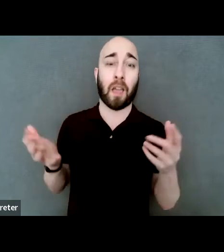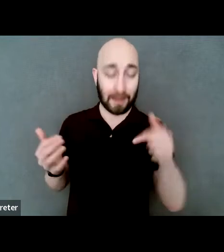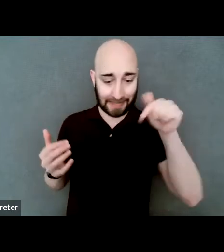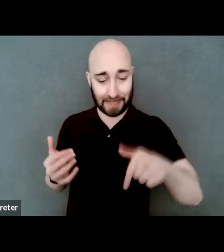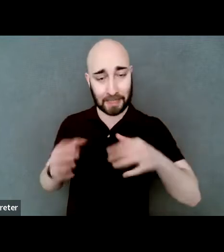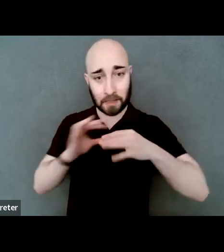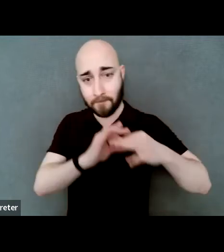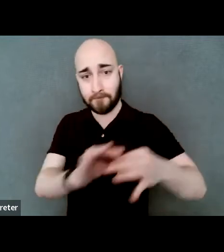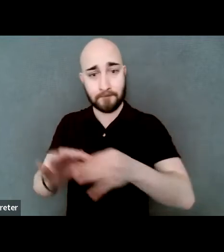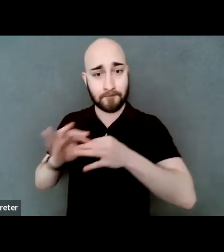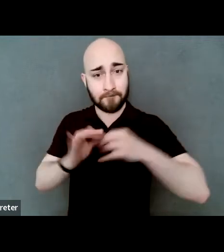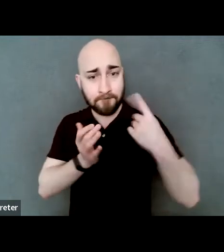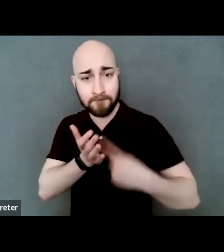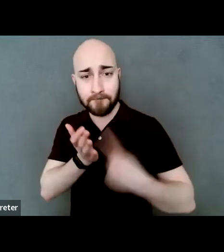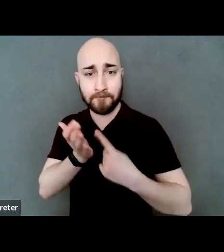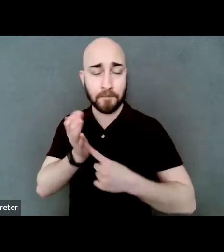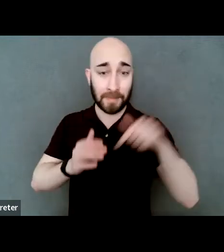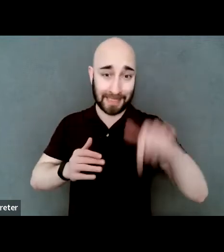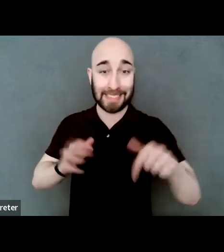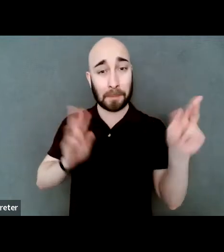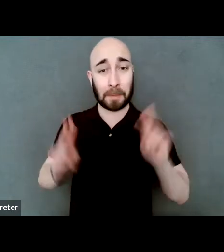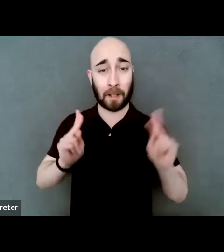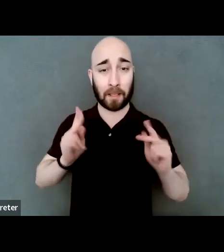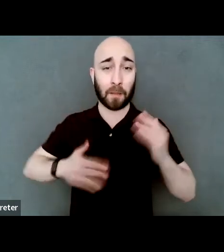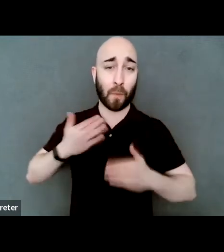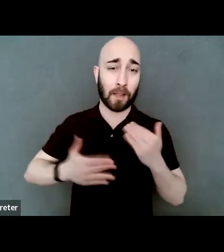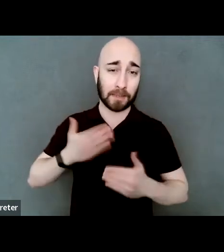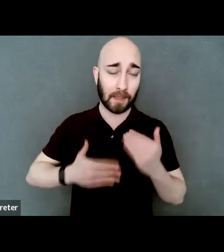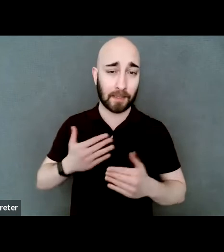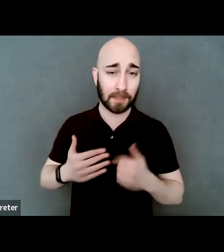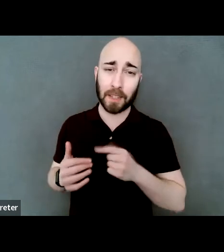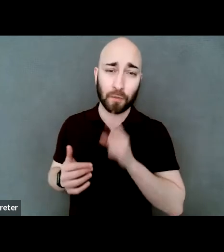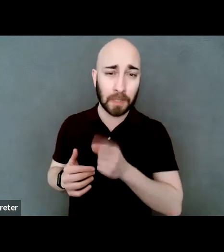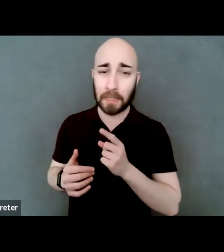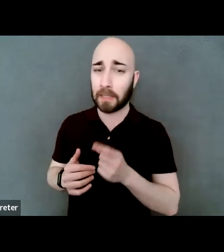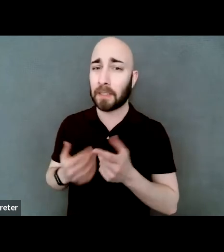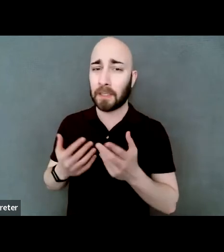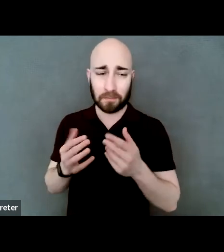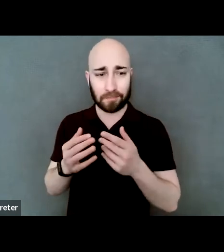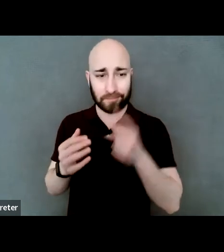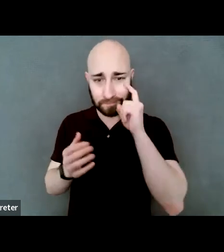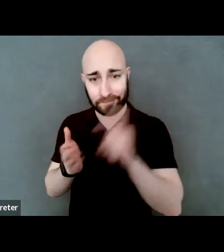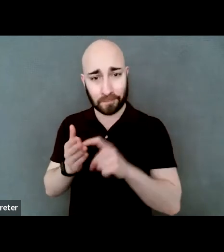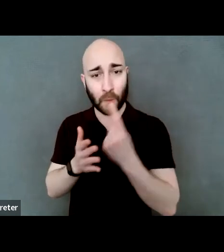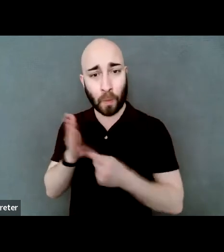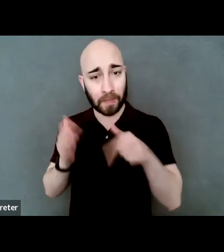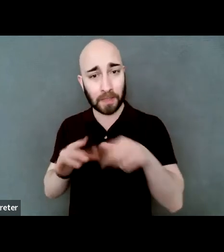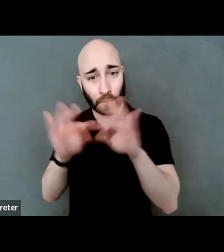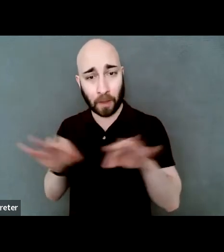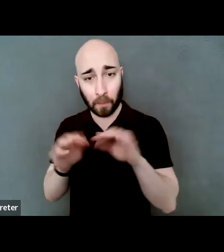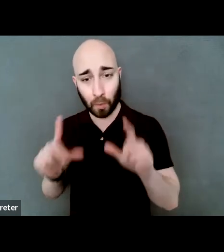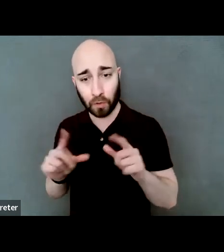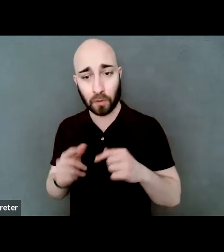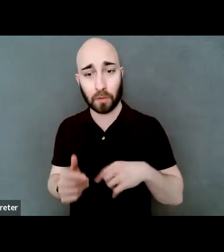collective, walking through this people process and engaging really, you know, with this framework, looking at the literature, our